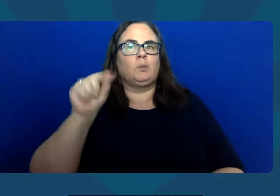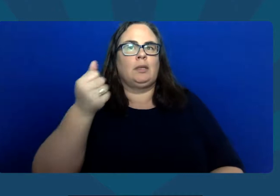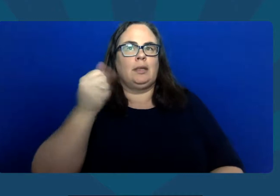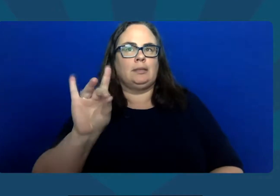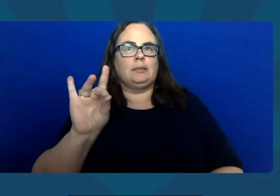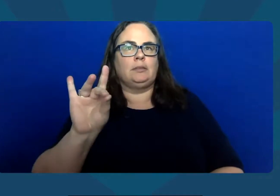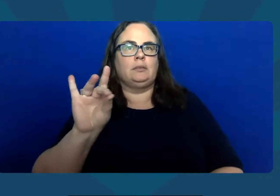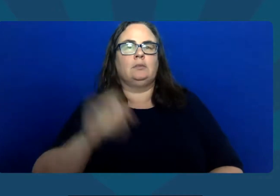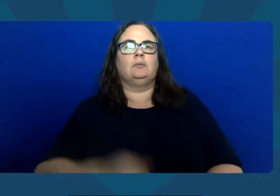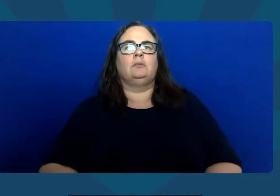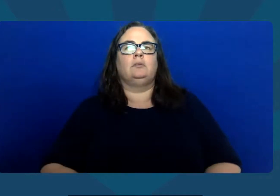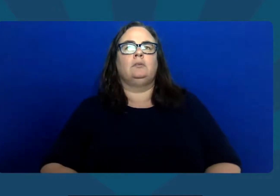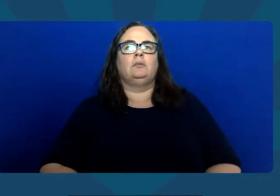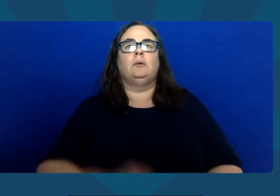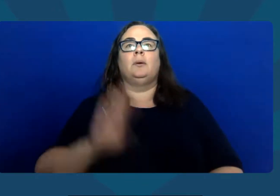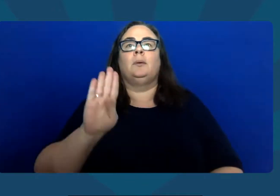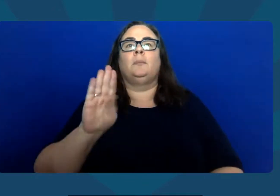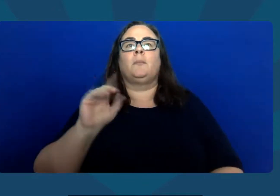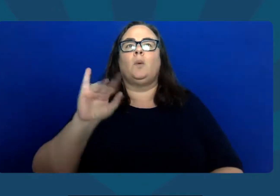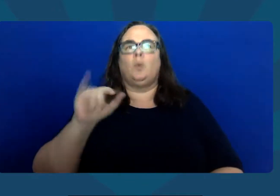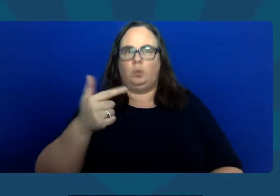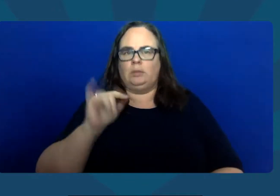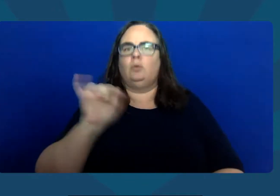2016, and 2018.